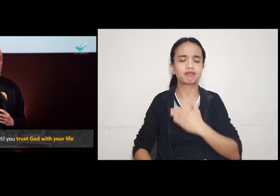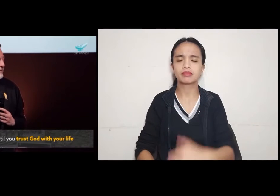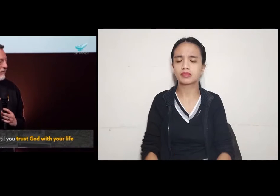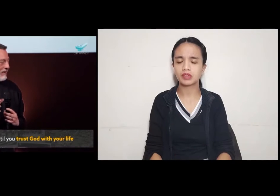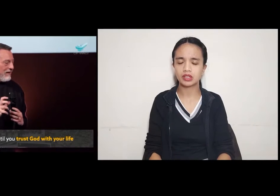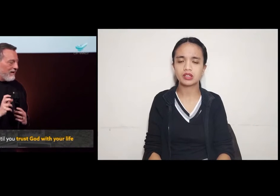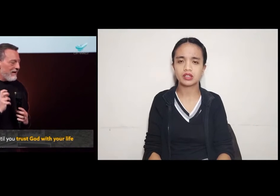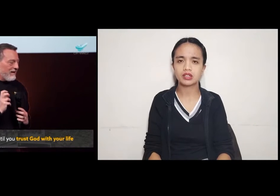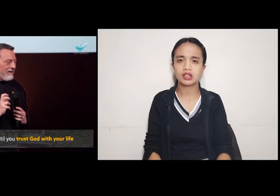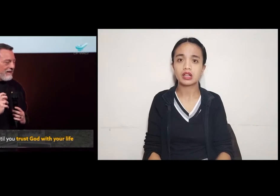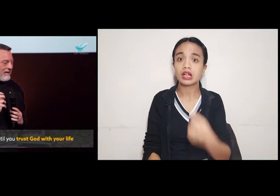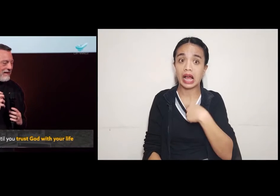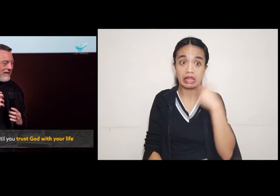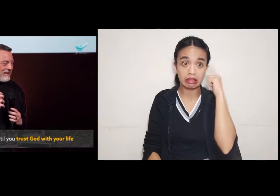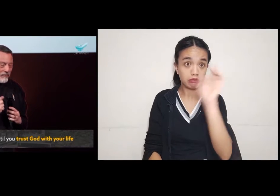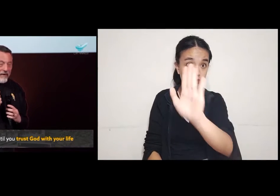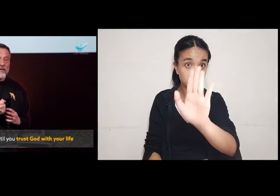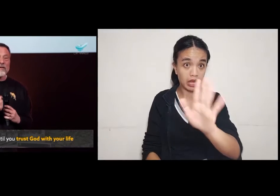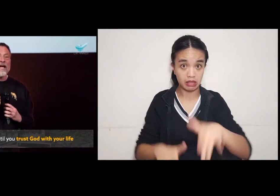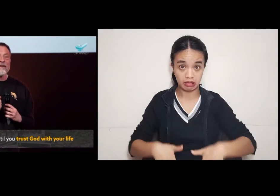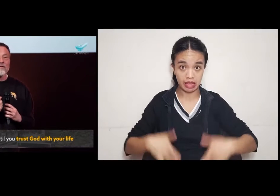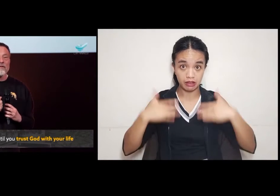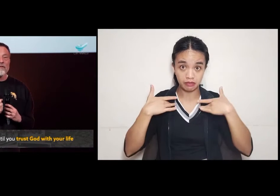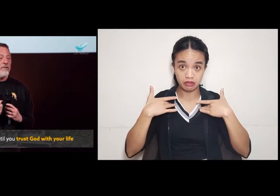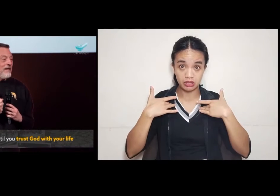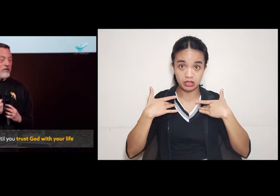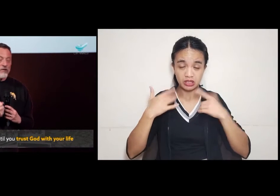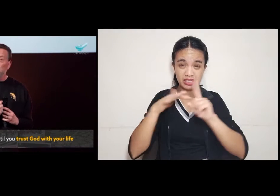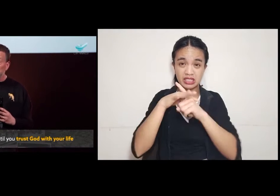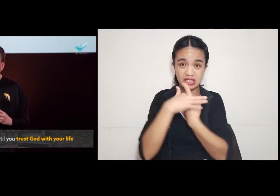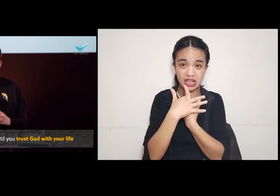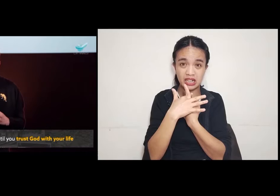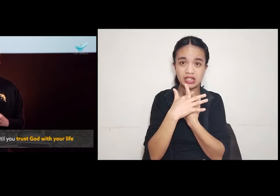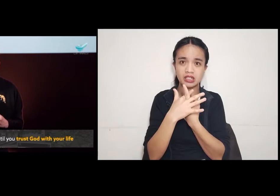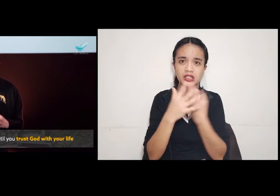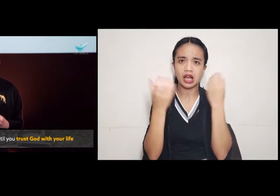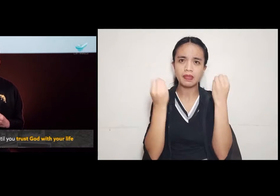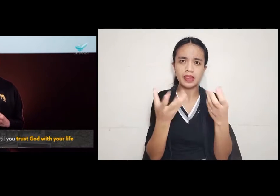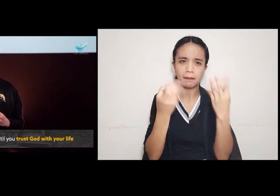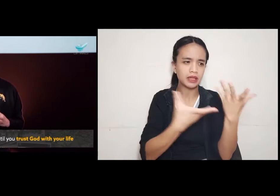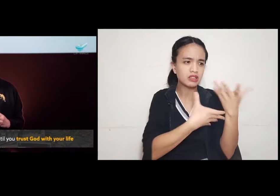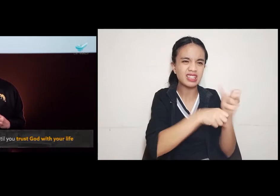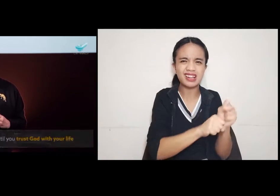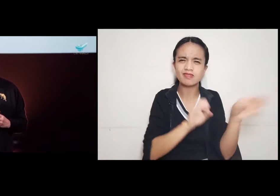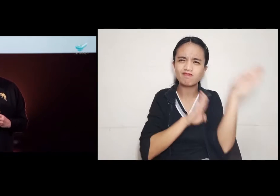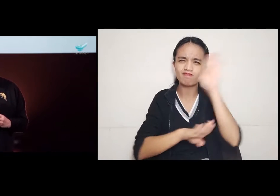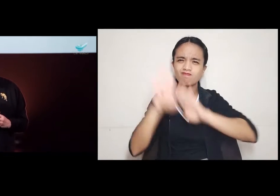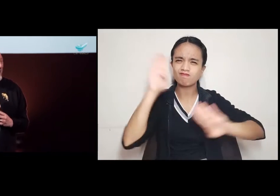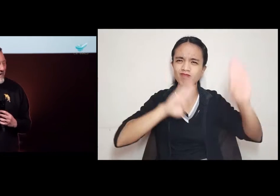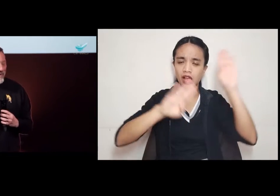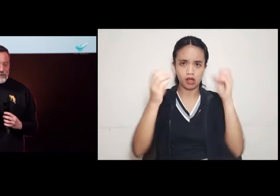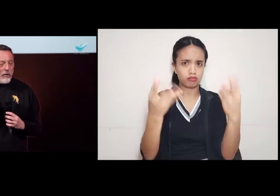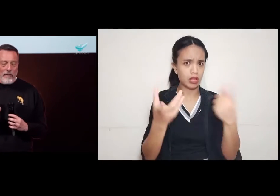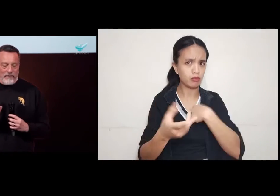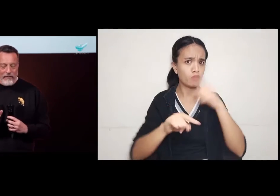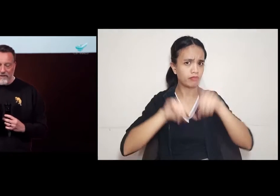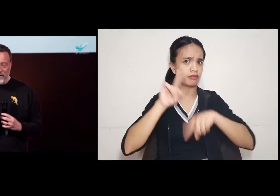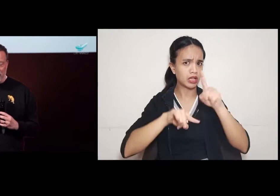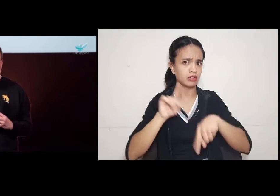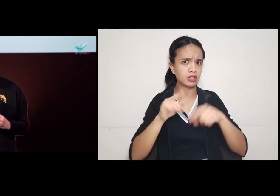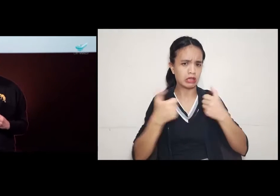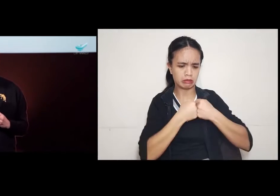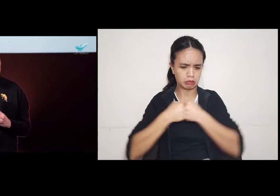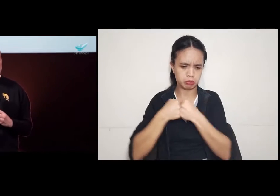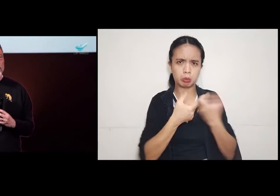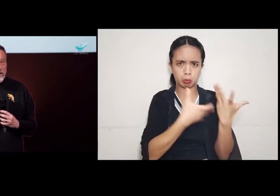I wonder if in your life you struggle with trust issues. I have so many friends